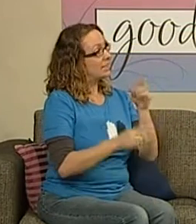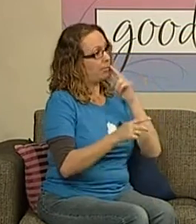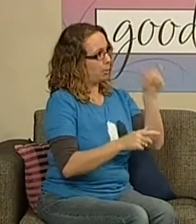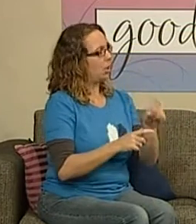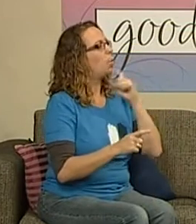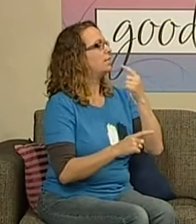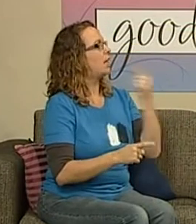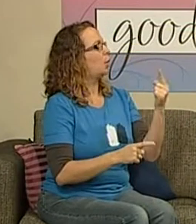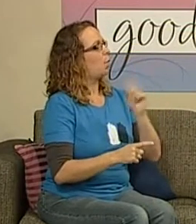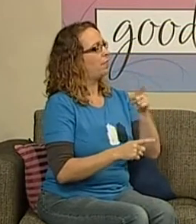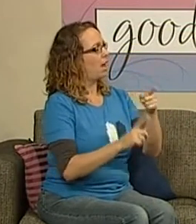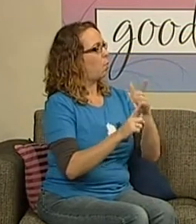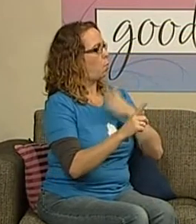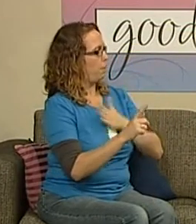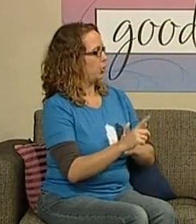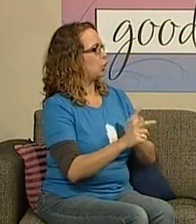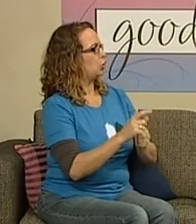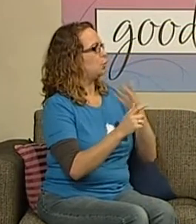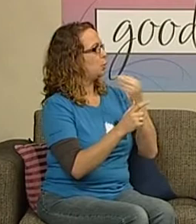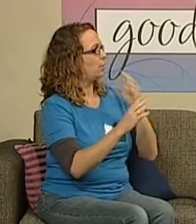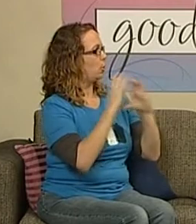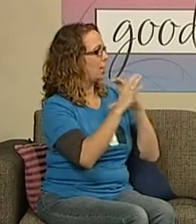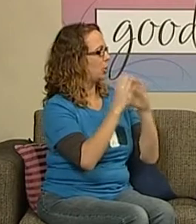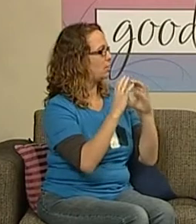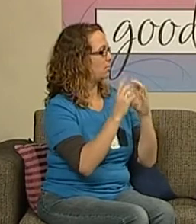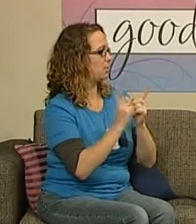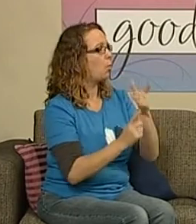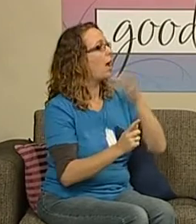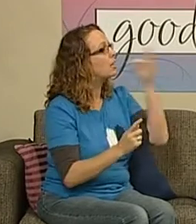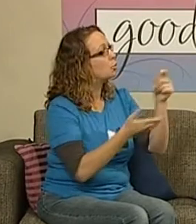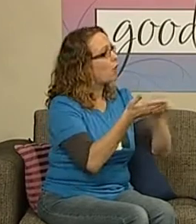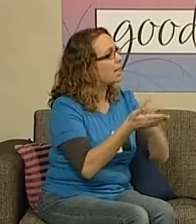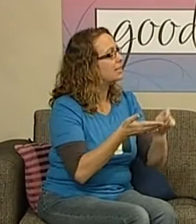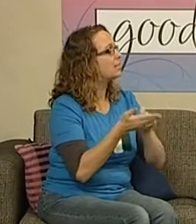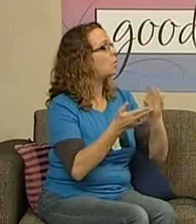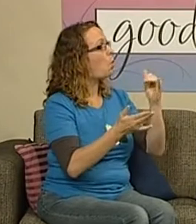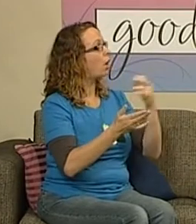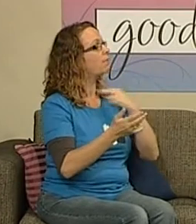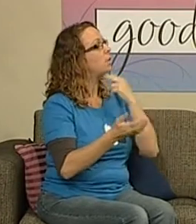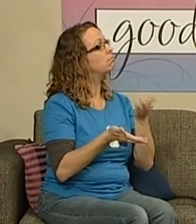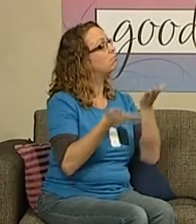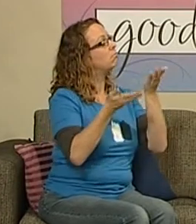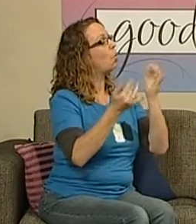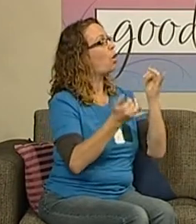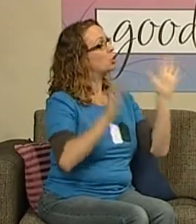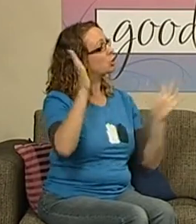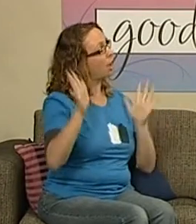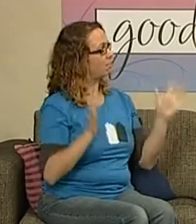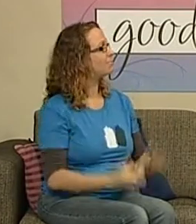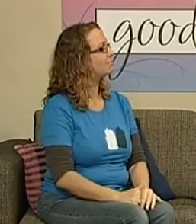person. The deaf person themselves will then let you know kind of what preferred communication mode they want, whether they're not understanding so they want you to write or